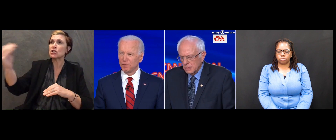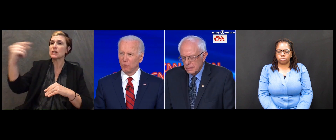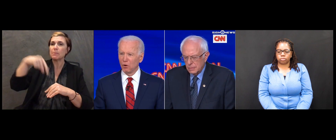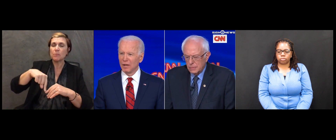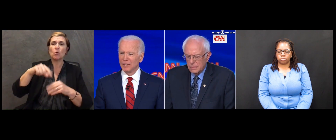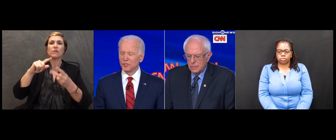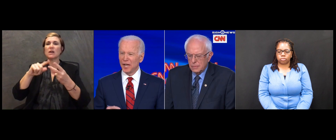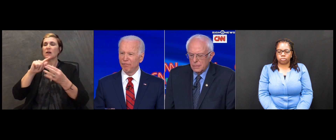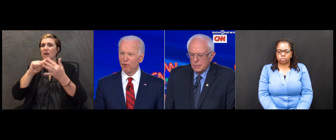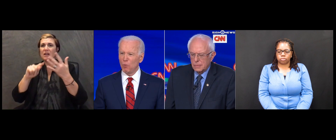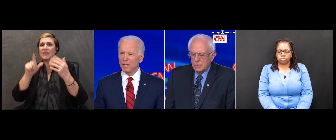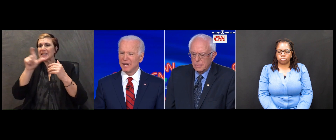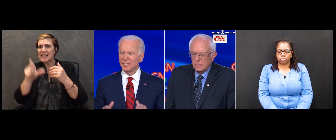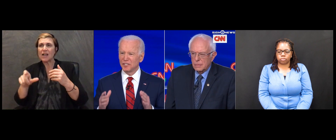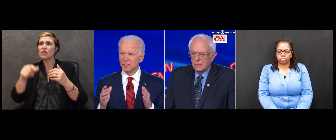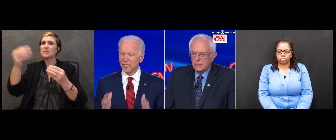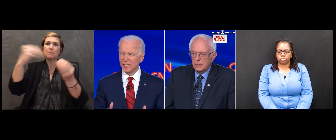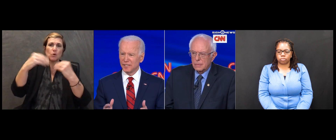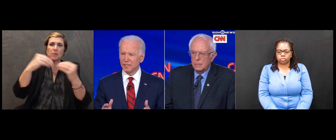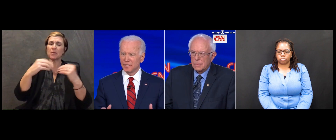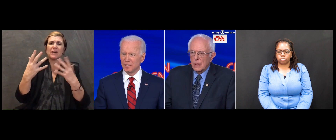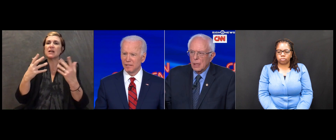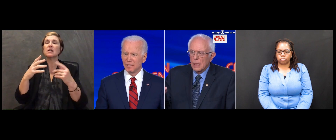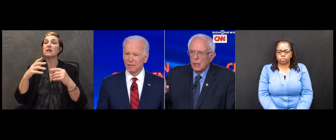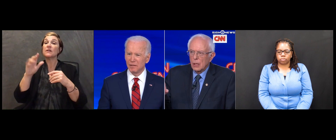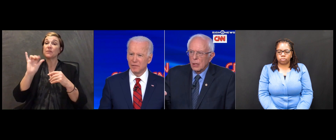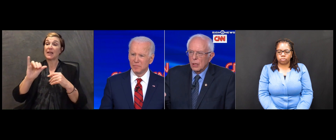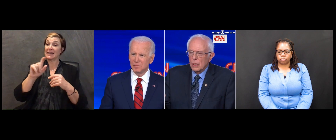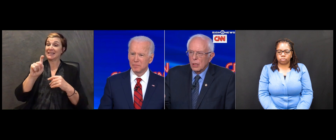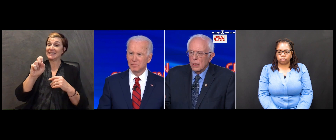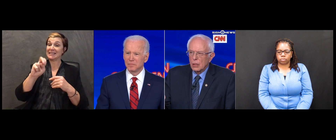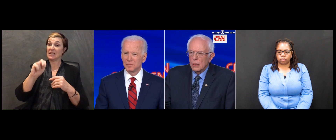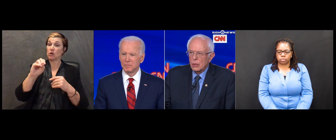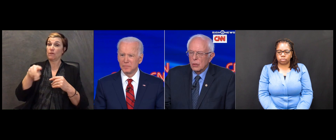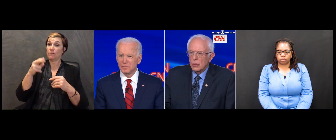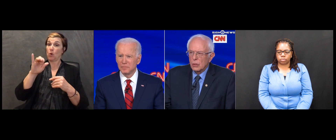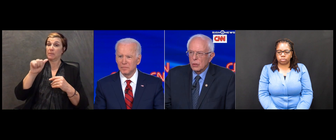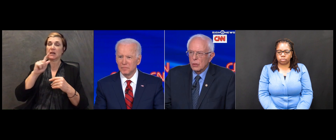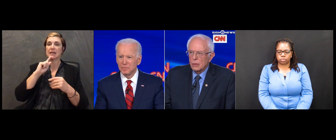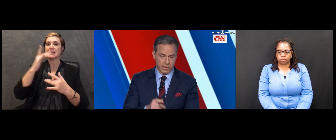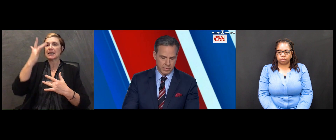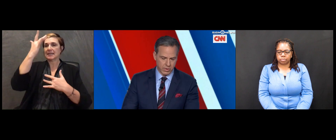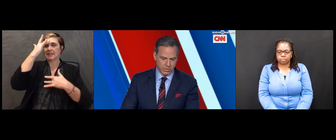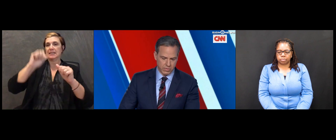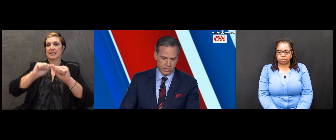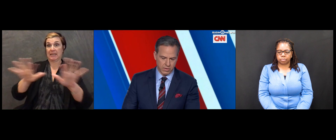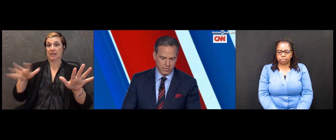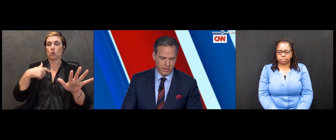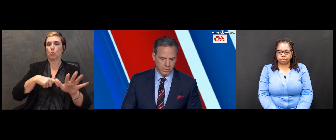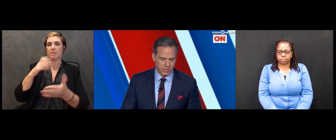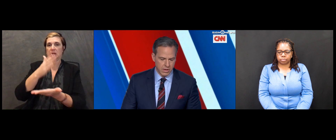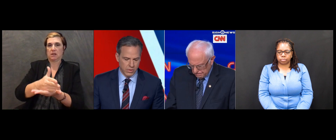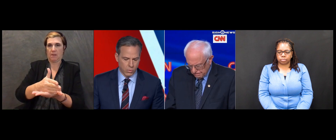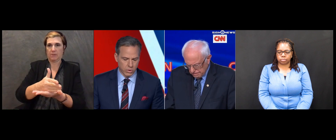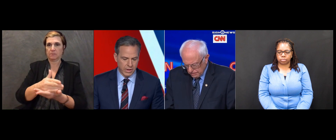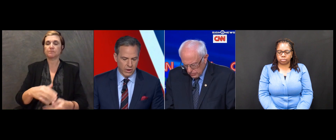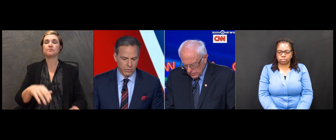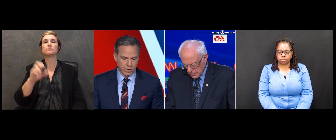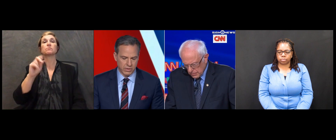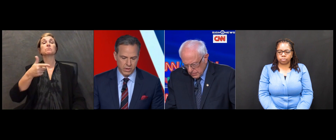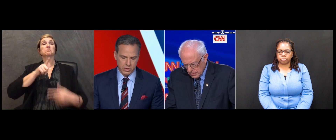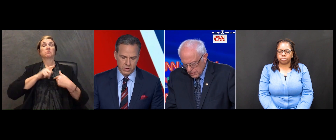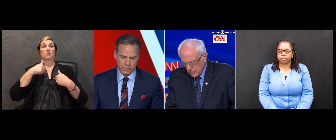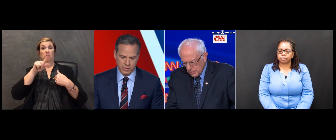through this before. Xenophobia is a disease. Thank you, Vice President Biden. Let's move now to the climate crisis. I'm coming right to you, Senator Sanders. The World